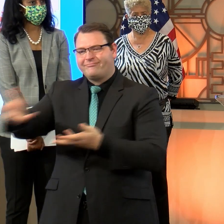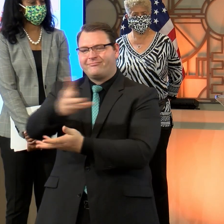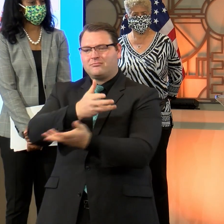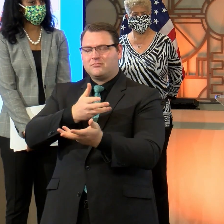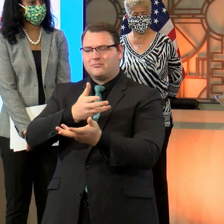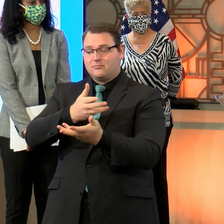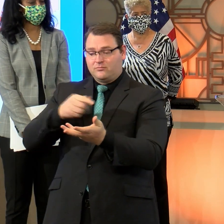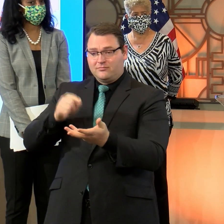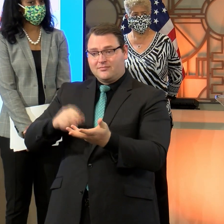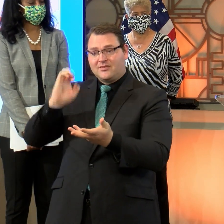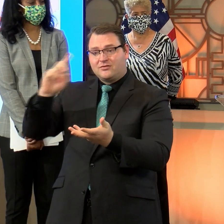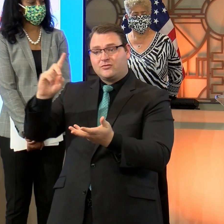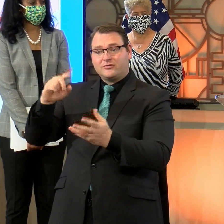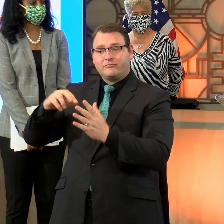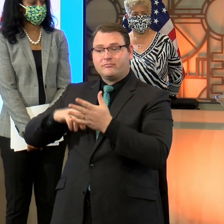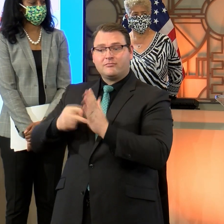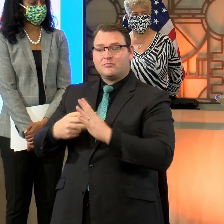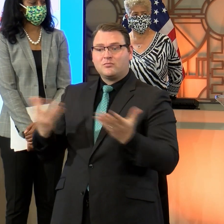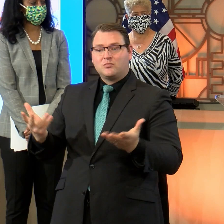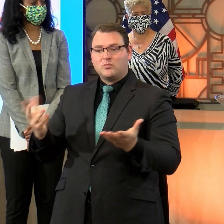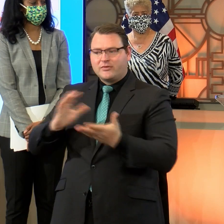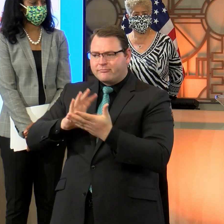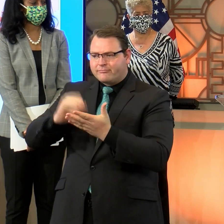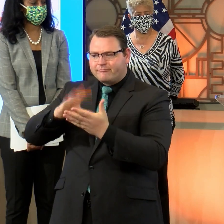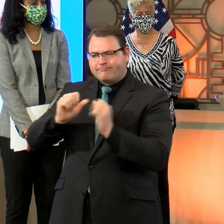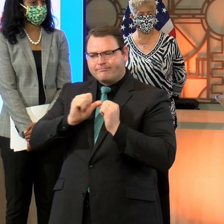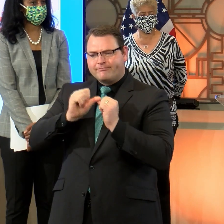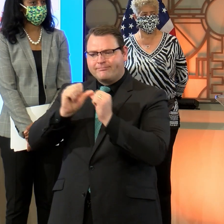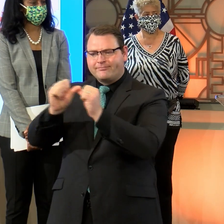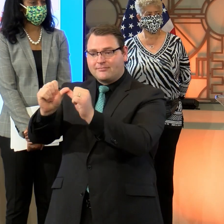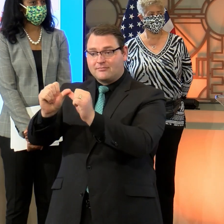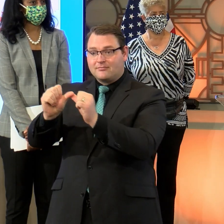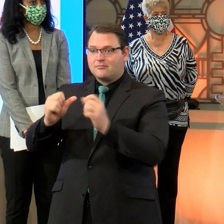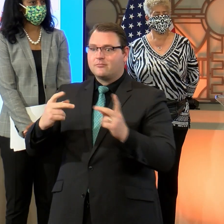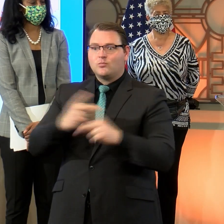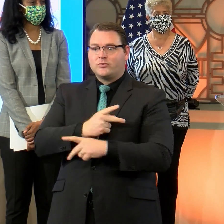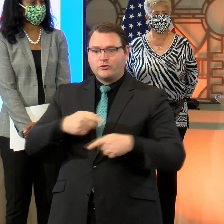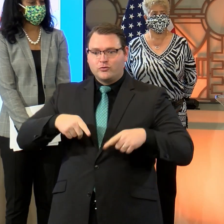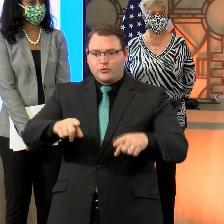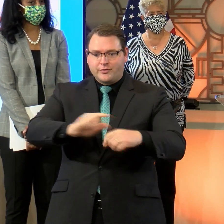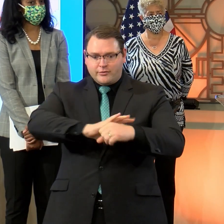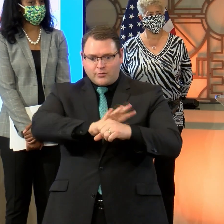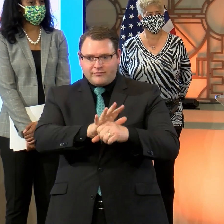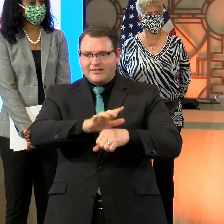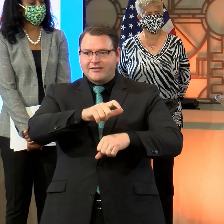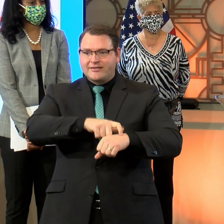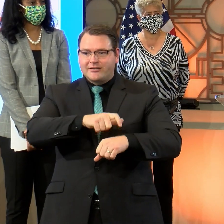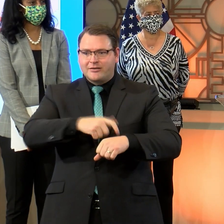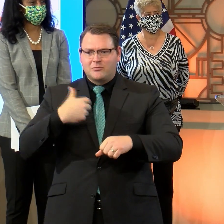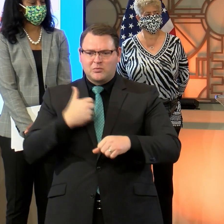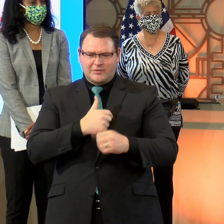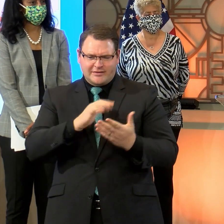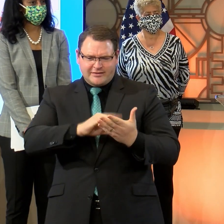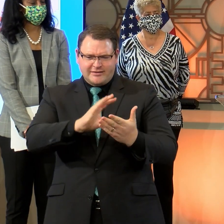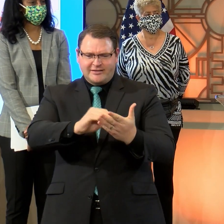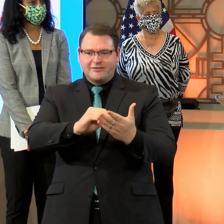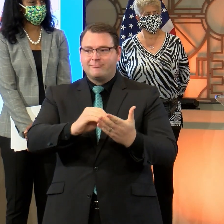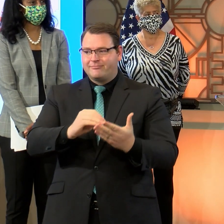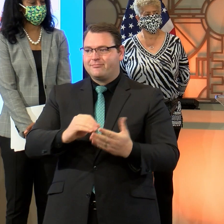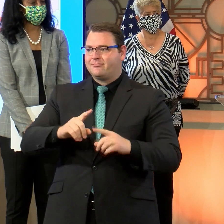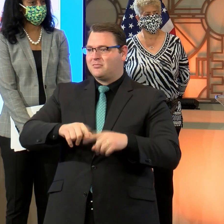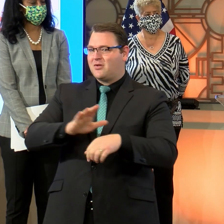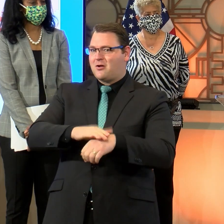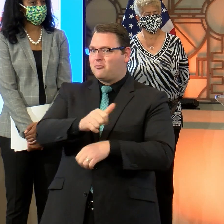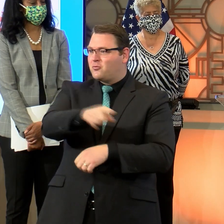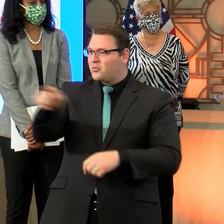lifelong learning, especially during the COVID pandemic, is democratic, urgent, and life-saving. Every single